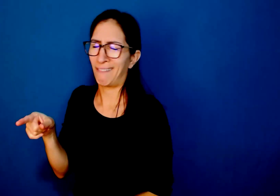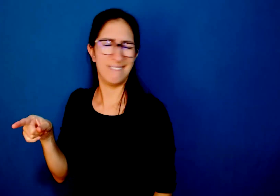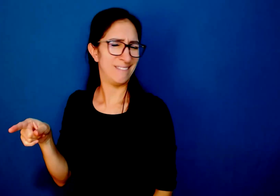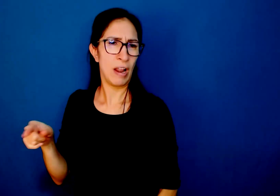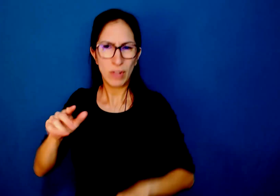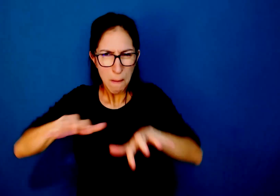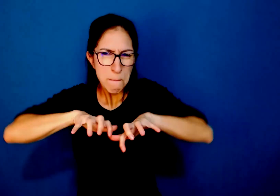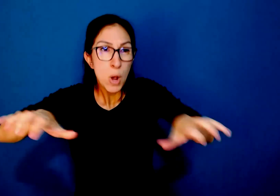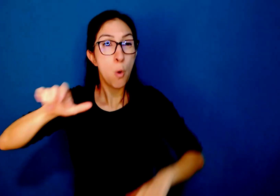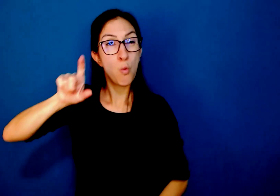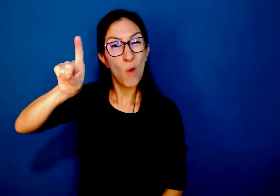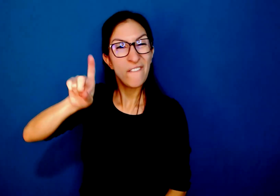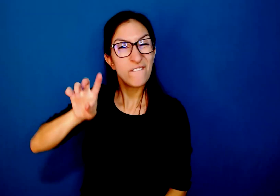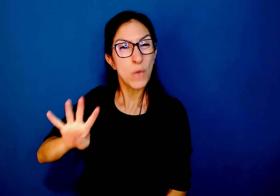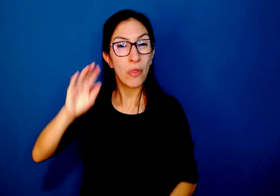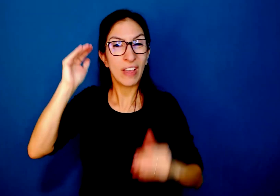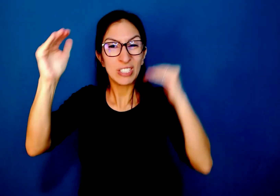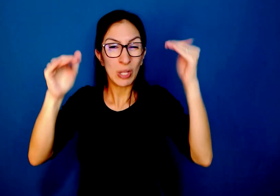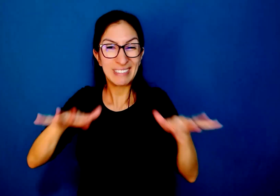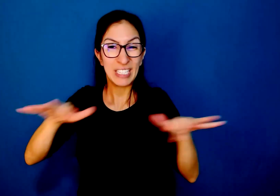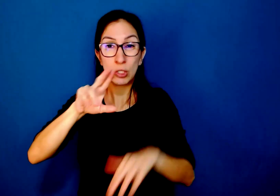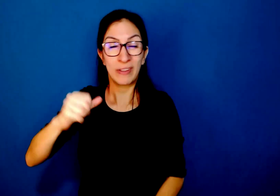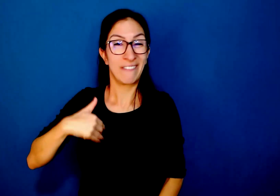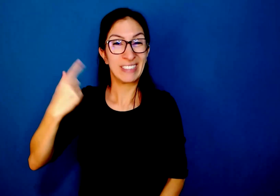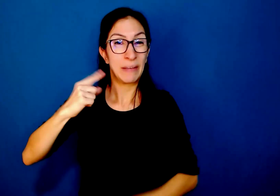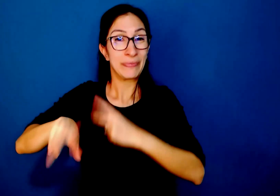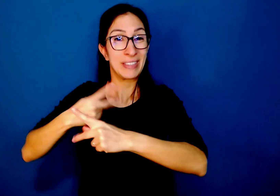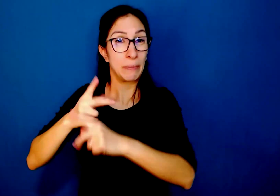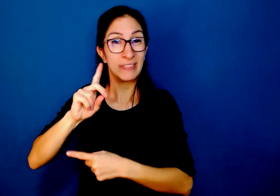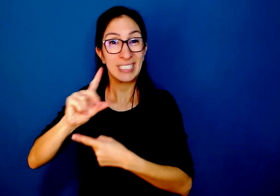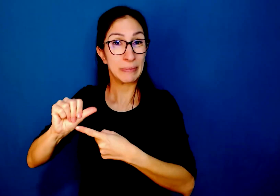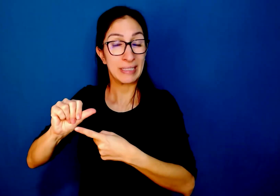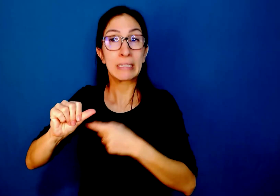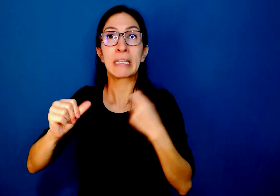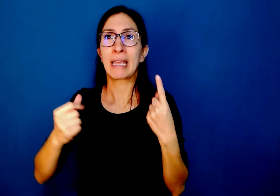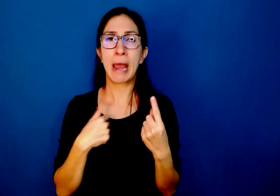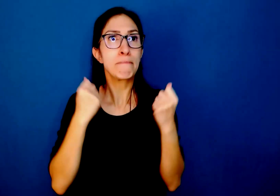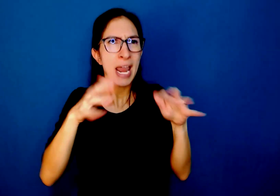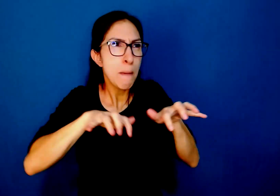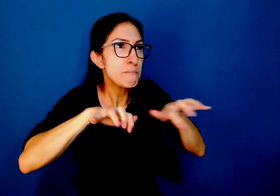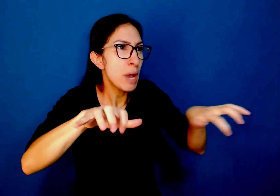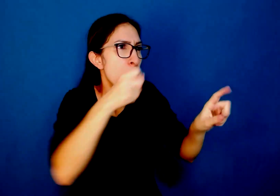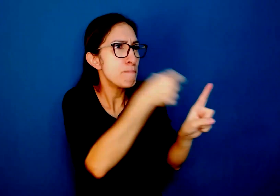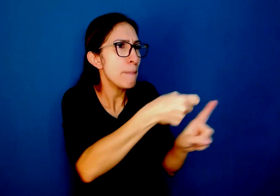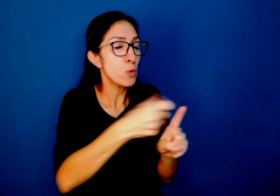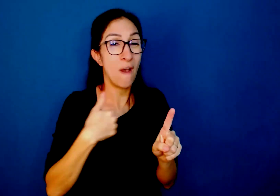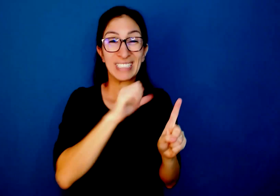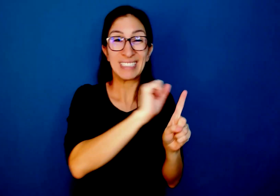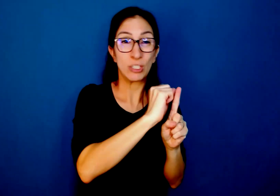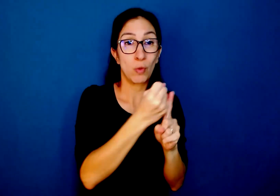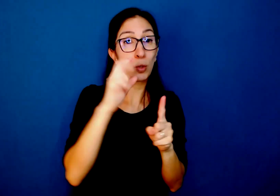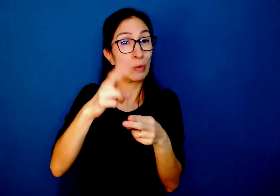some form of disability, and many more face situational or temporary limitations. So that's anything